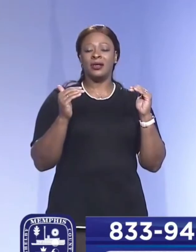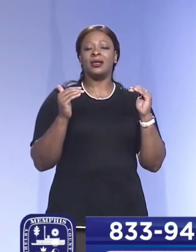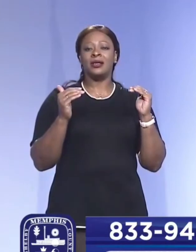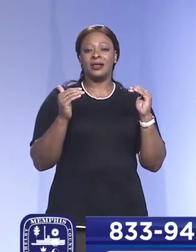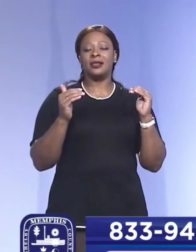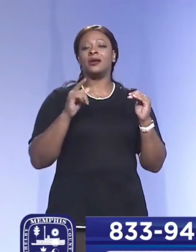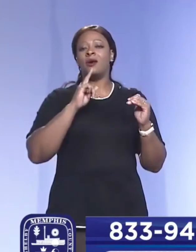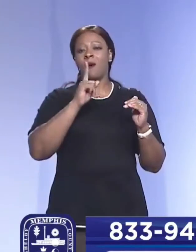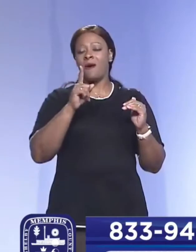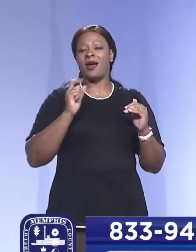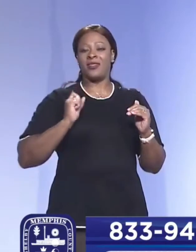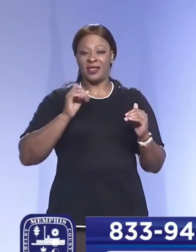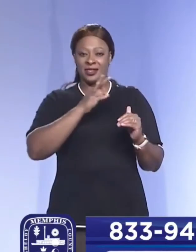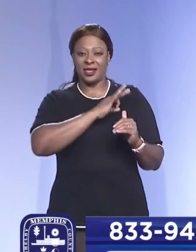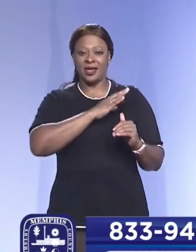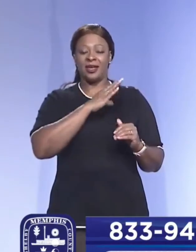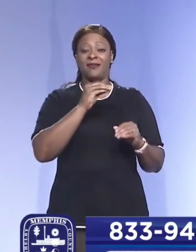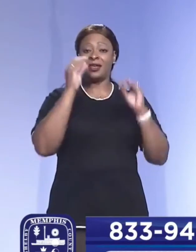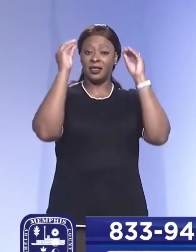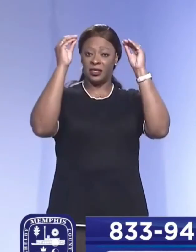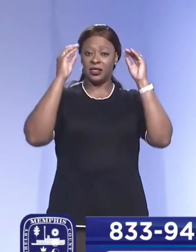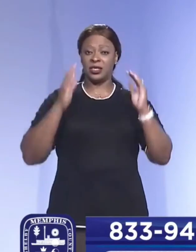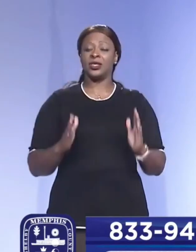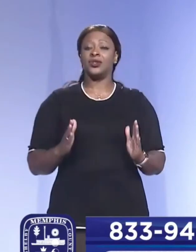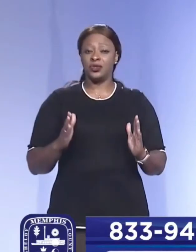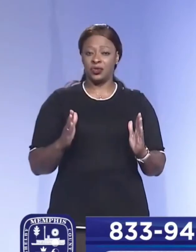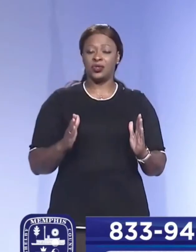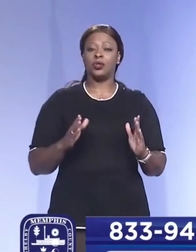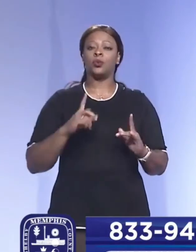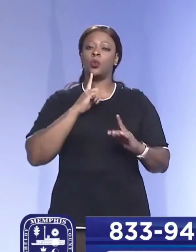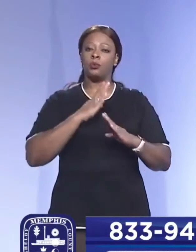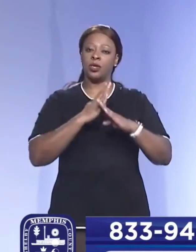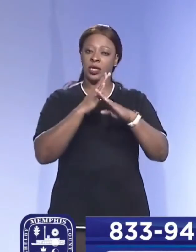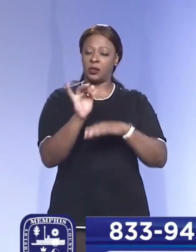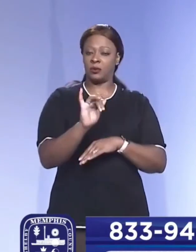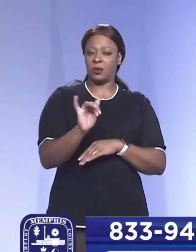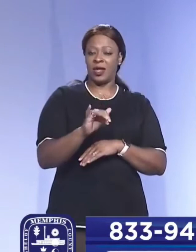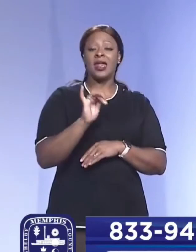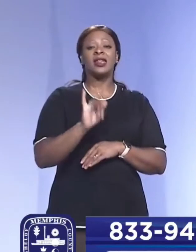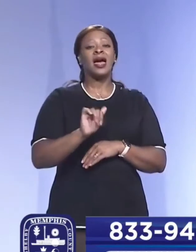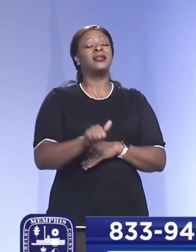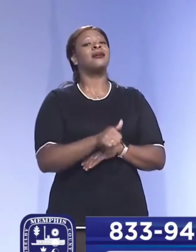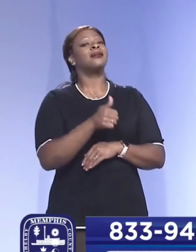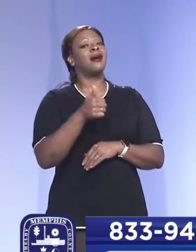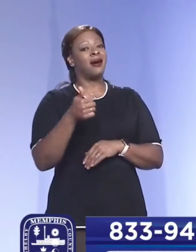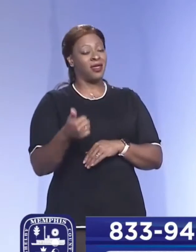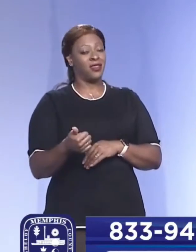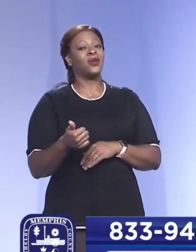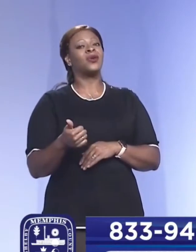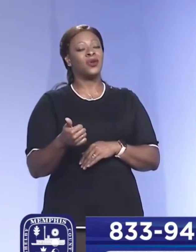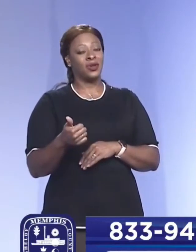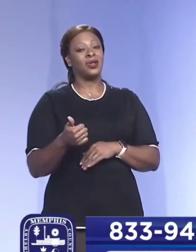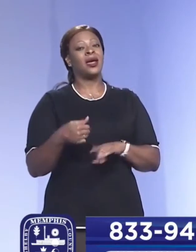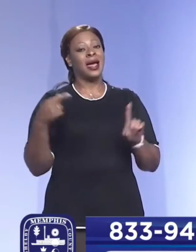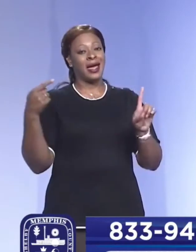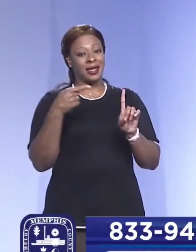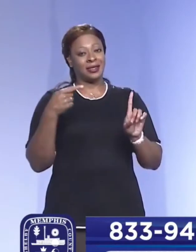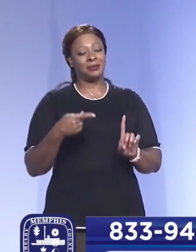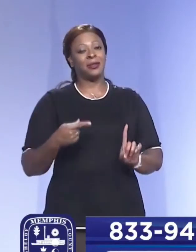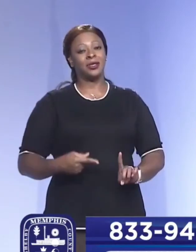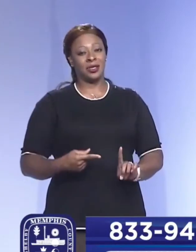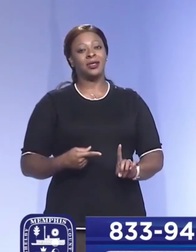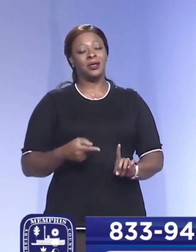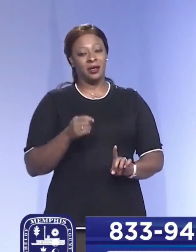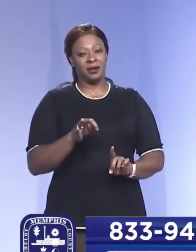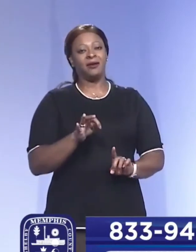are the staff and teachers are protected, because that's another aspect of